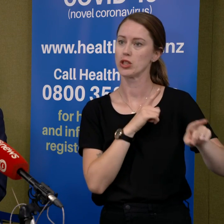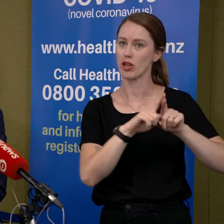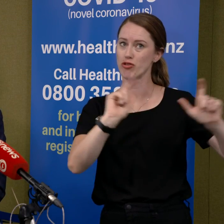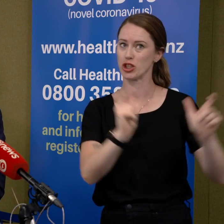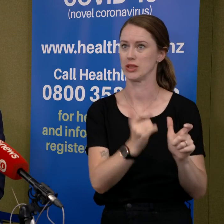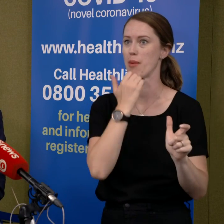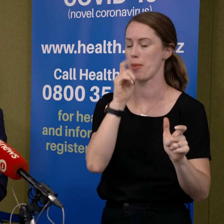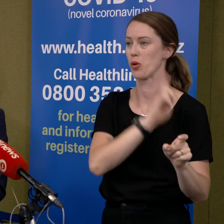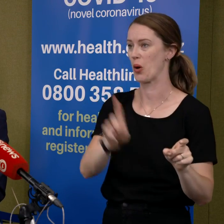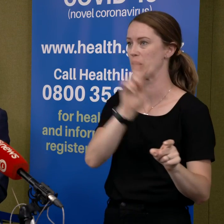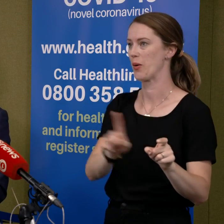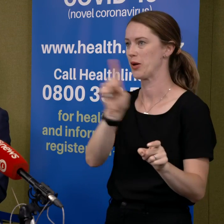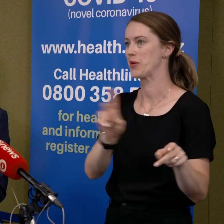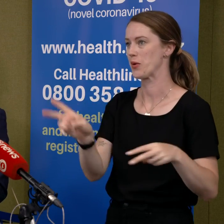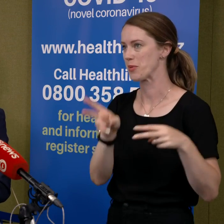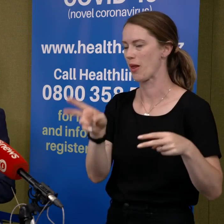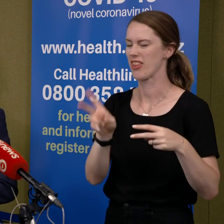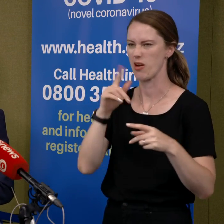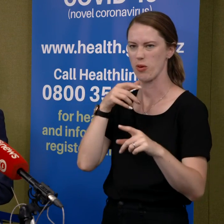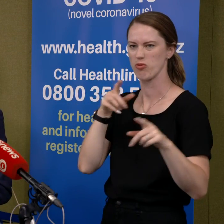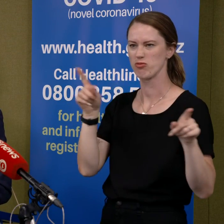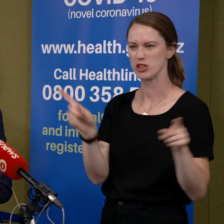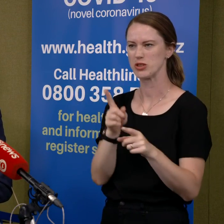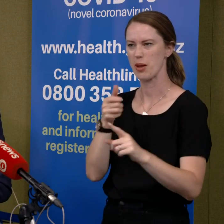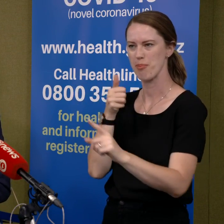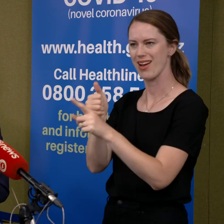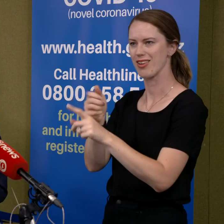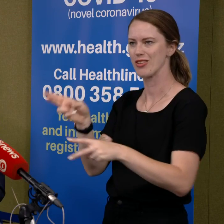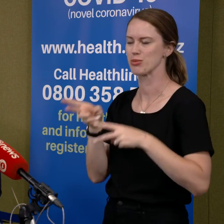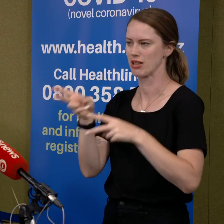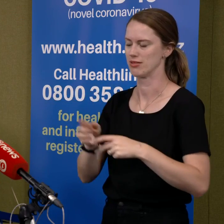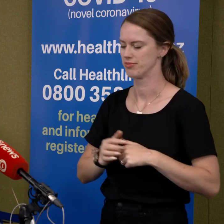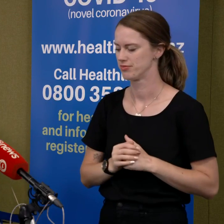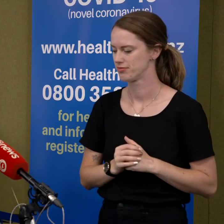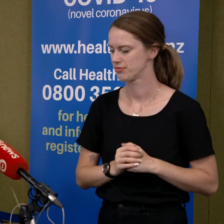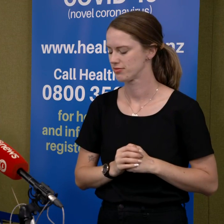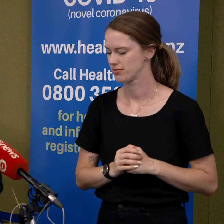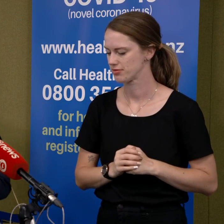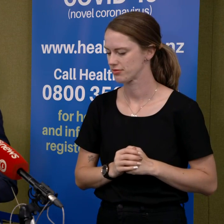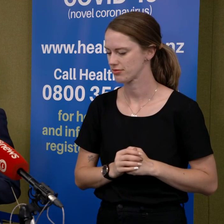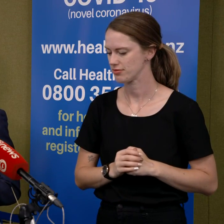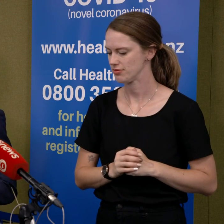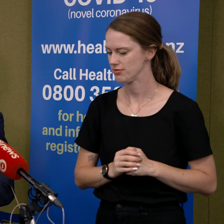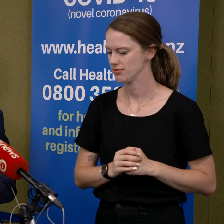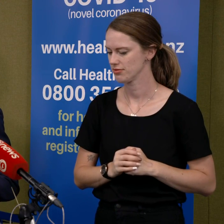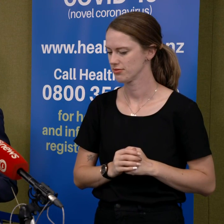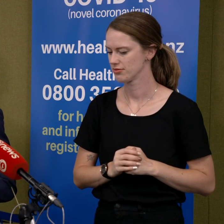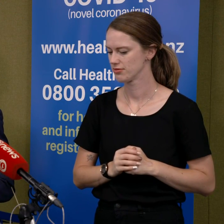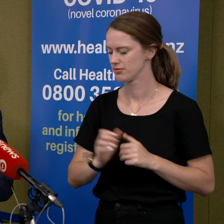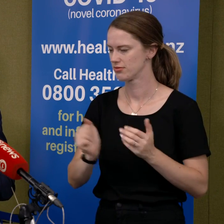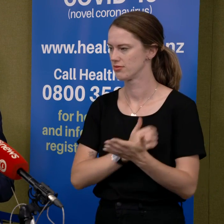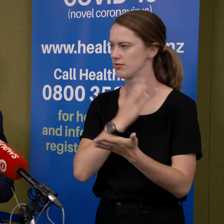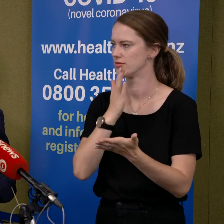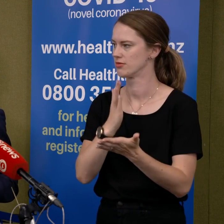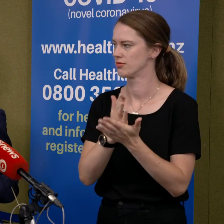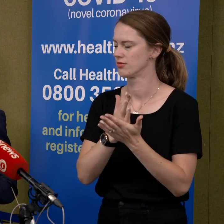reduce the number of cases, and that reduces the impact on hospitals, and also, of course, to ensure that as many of